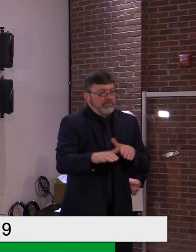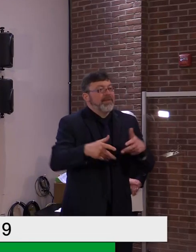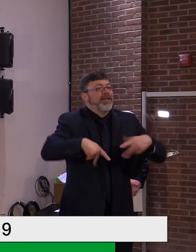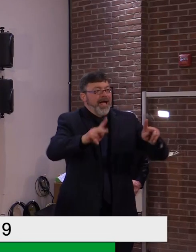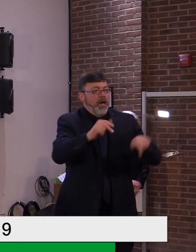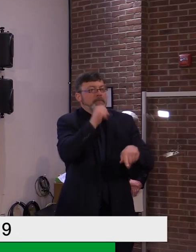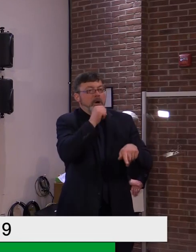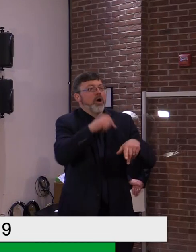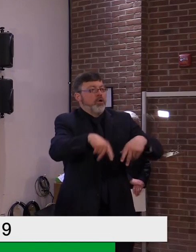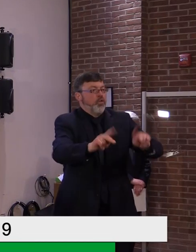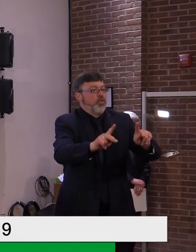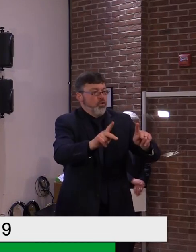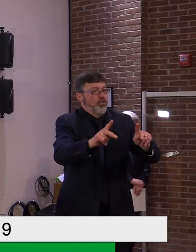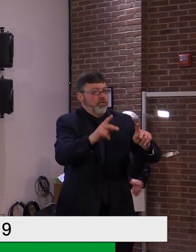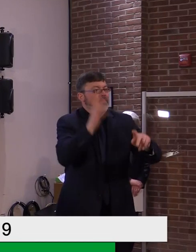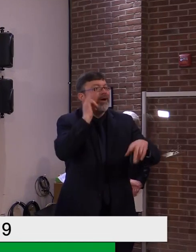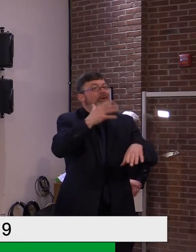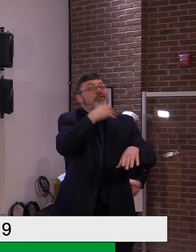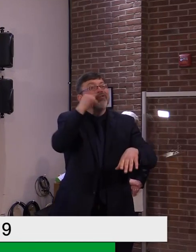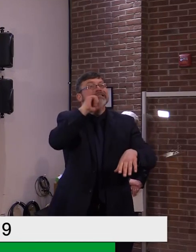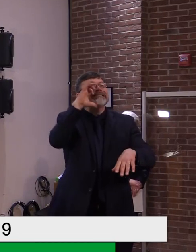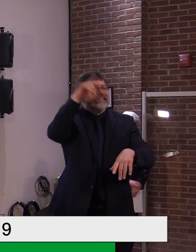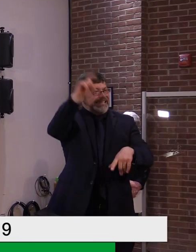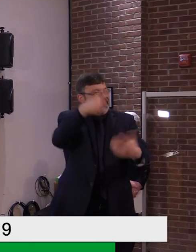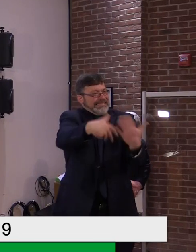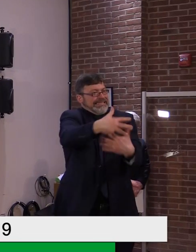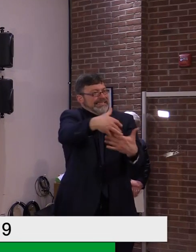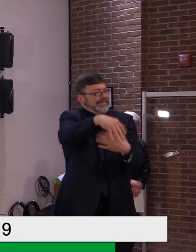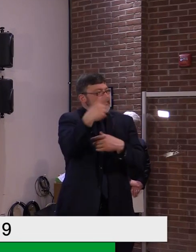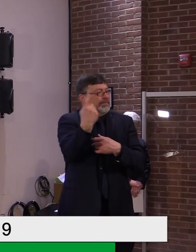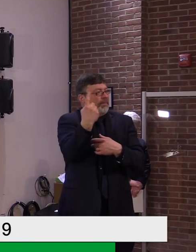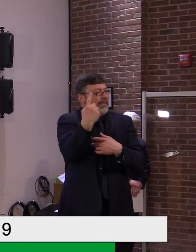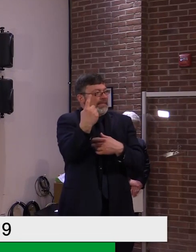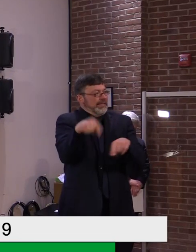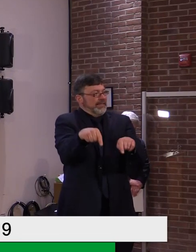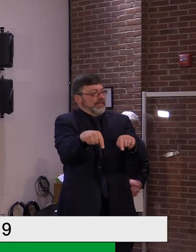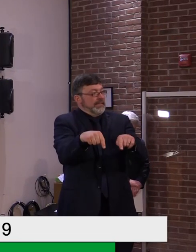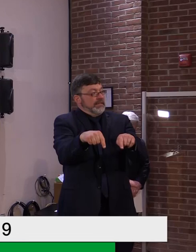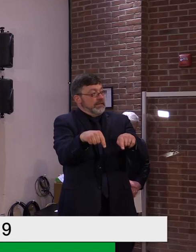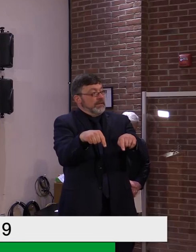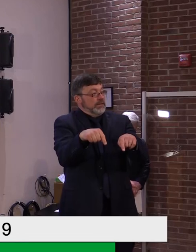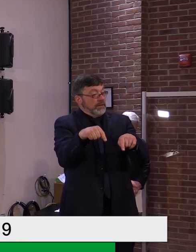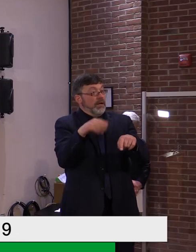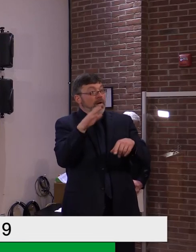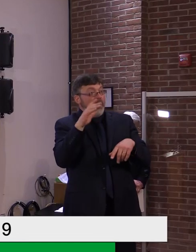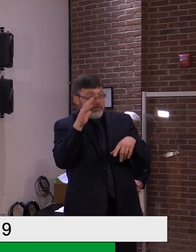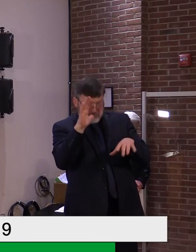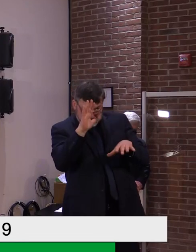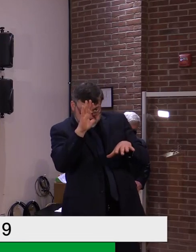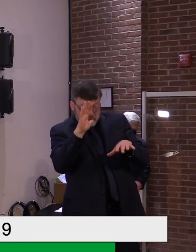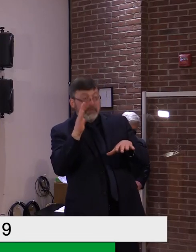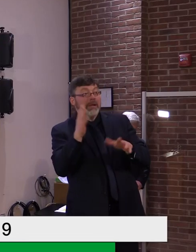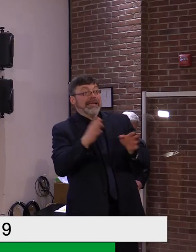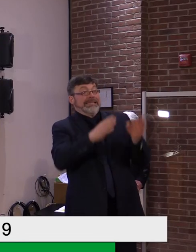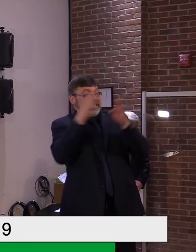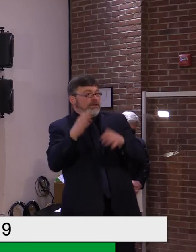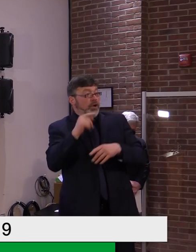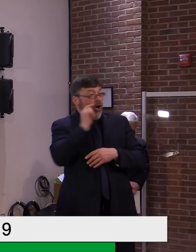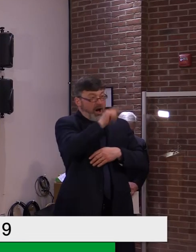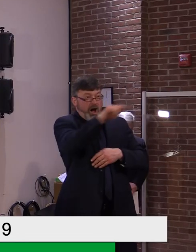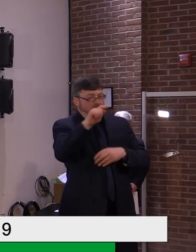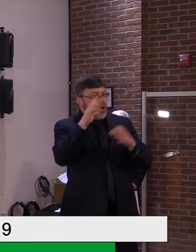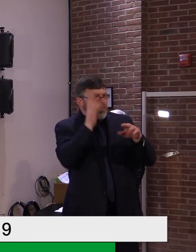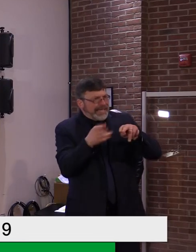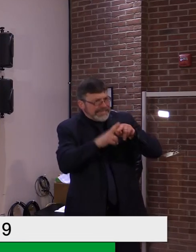in the coming weeks, again, as we have more of our population vaccinated, we can continue to open them up more broadly. But the